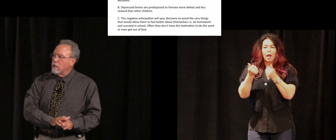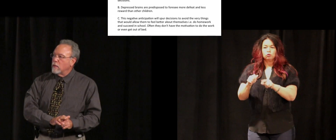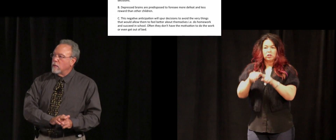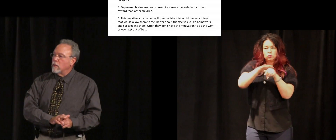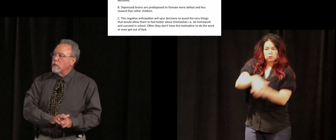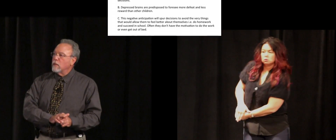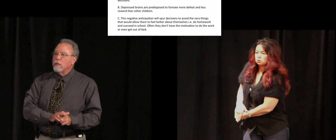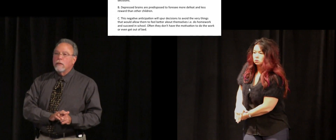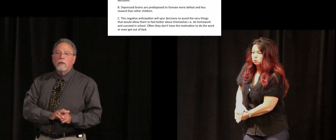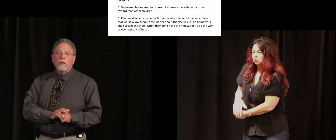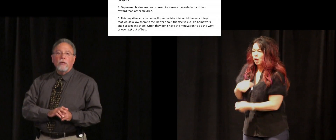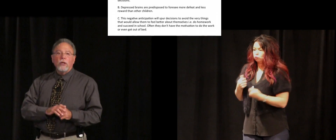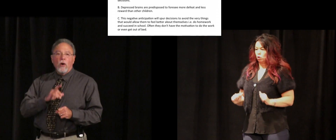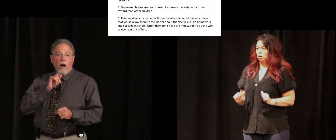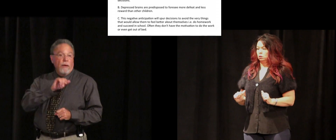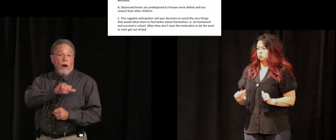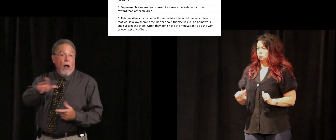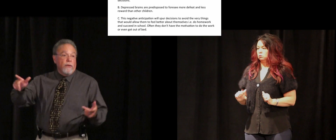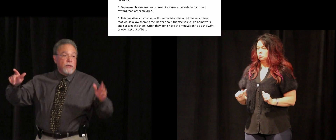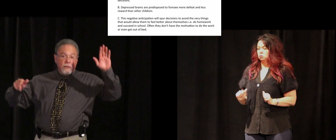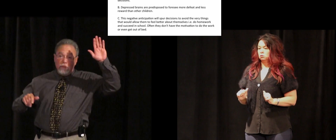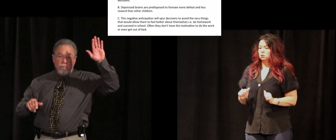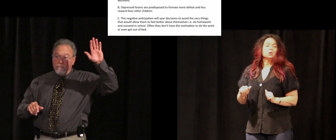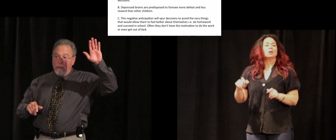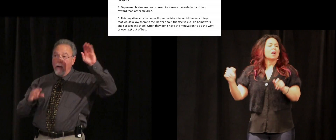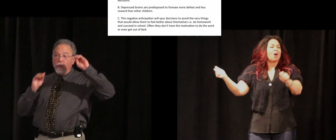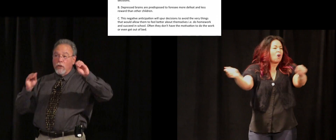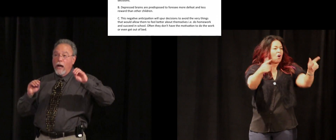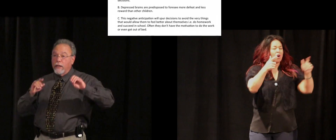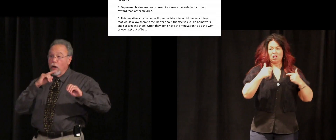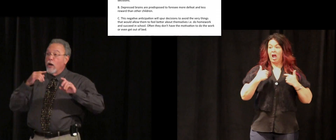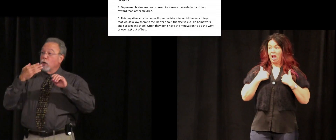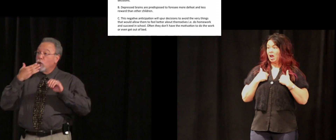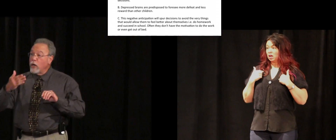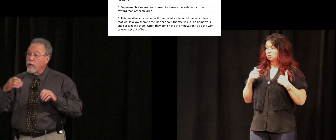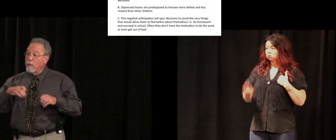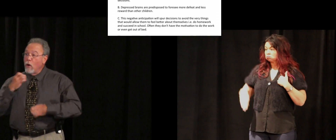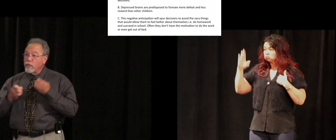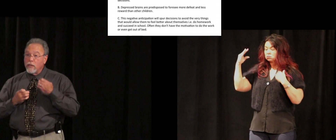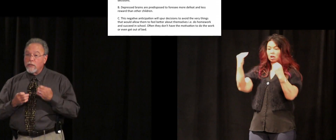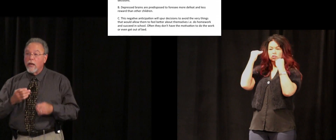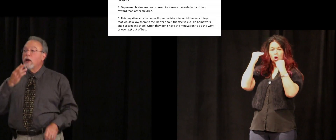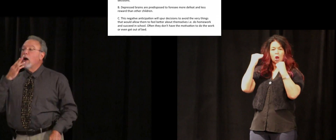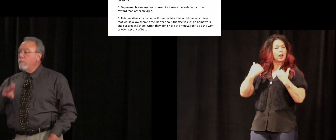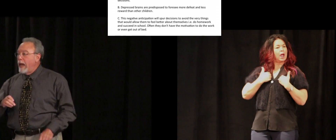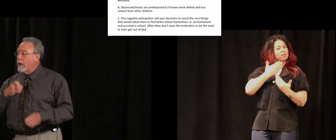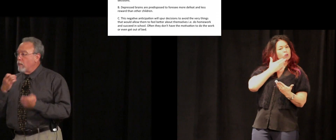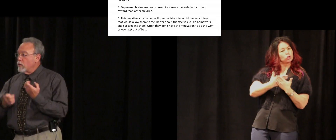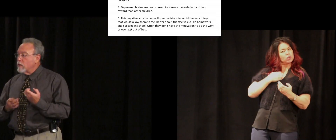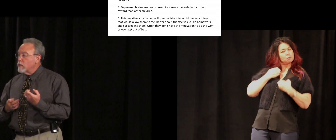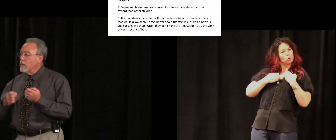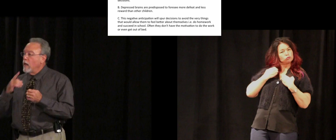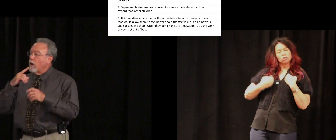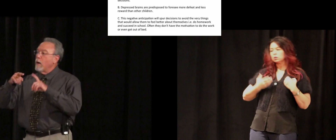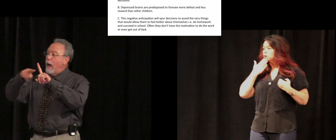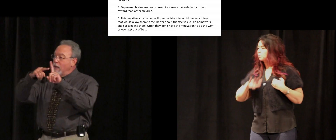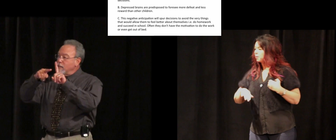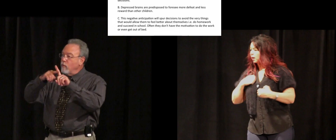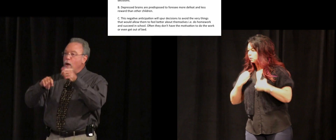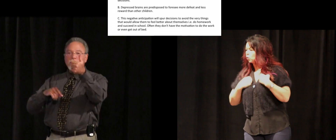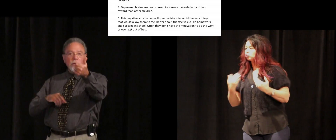it. But aside from what all the theories say, and family therapy is not one fit, it's